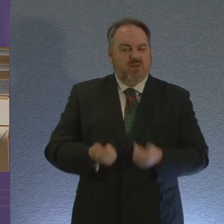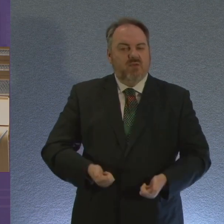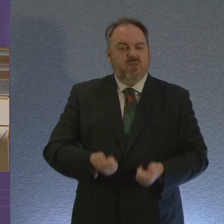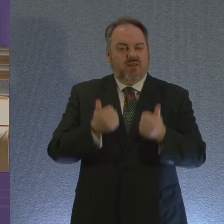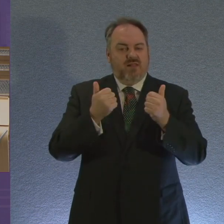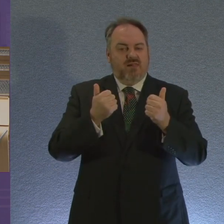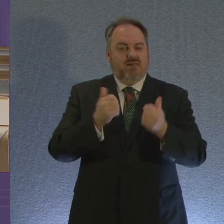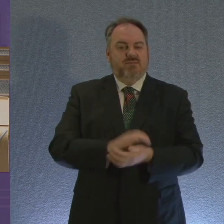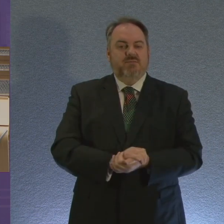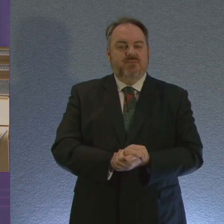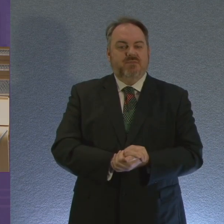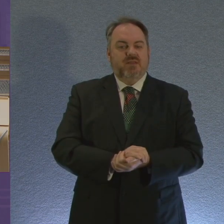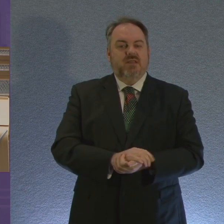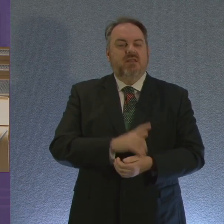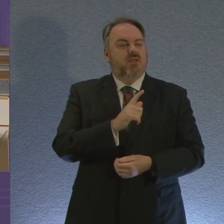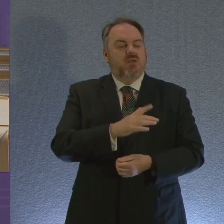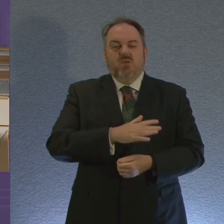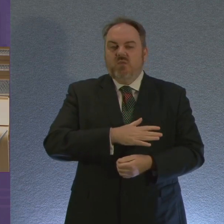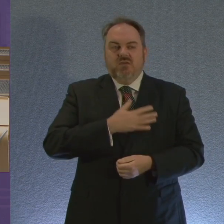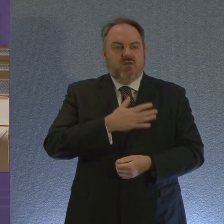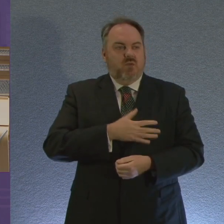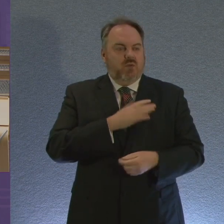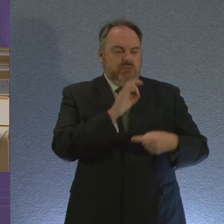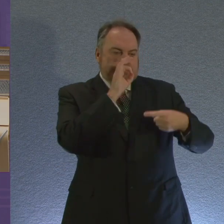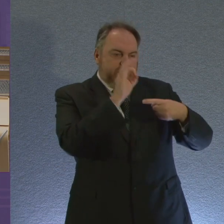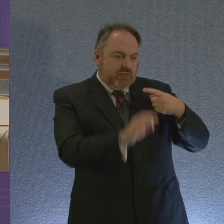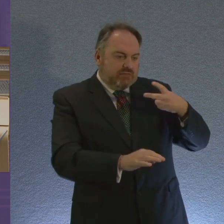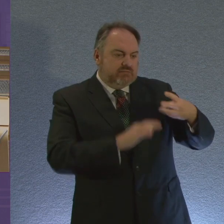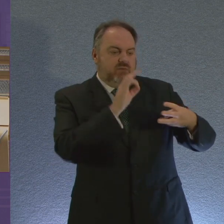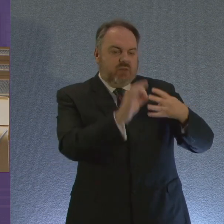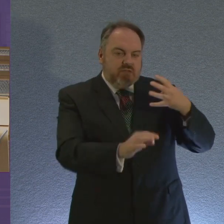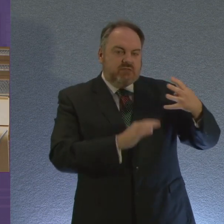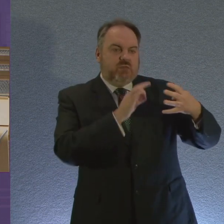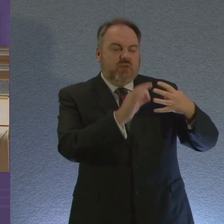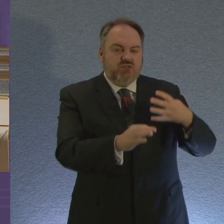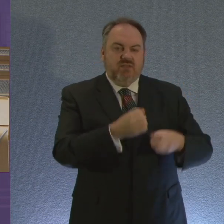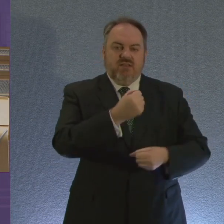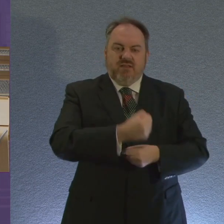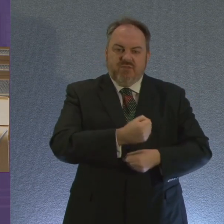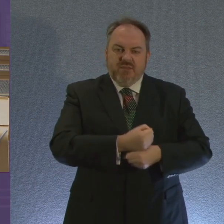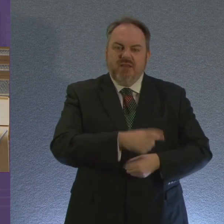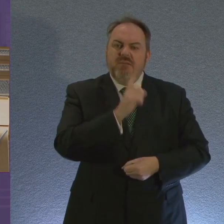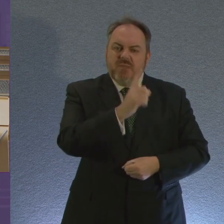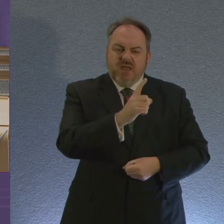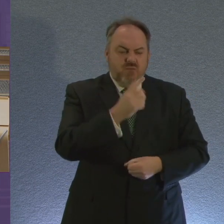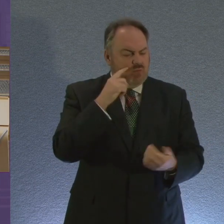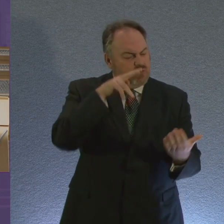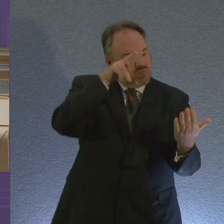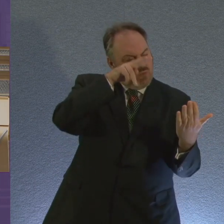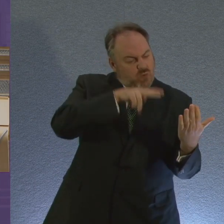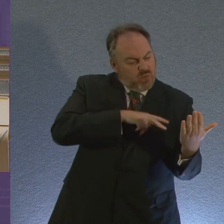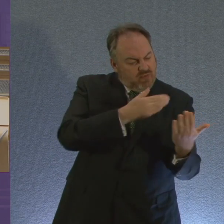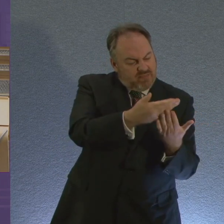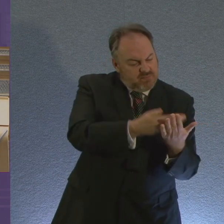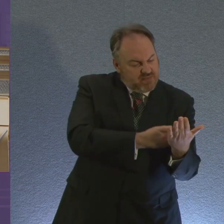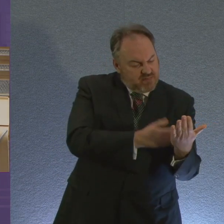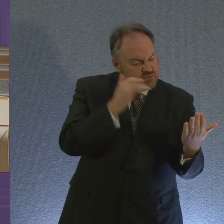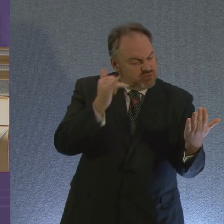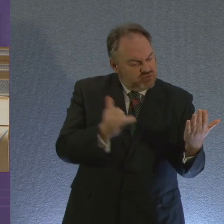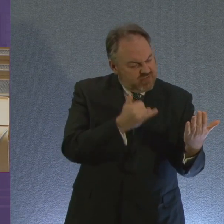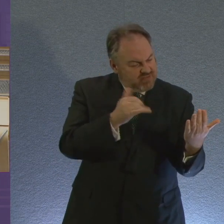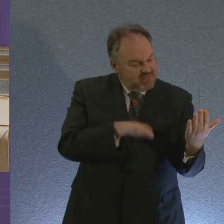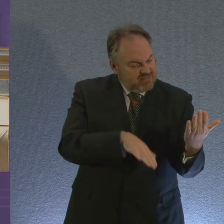Rowley that we don't want to overwhelm the government with letters and questions. We do want to scrutinise your work. It would be helpful if you could